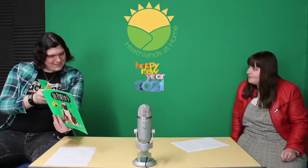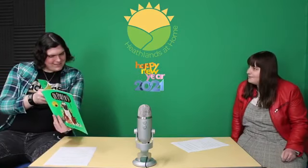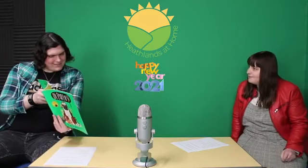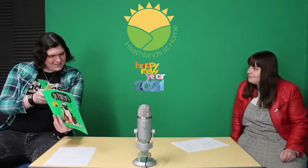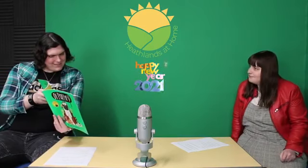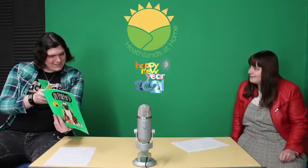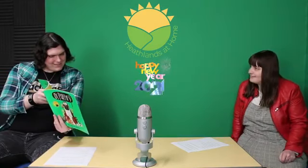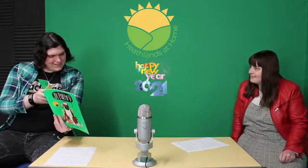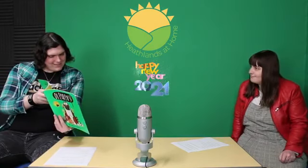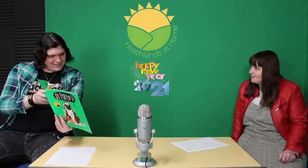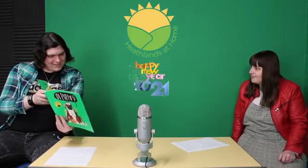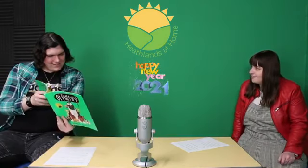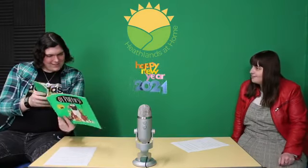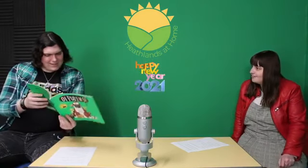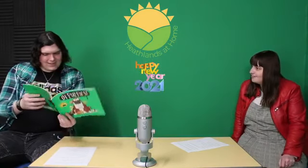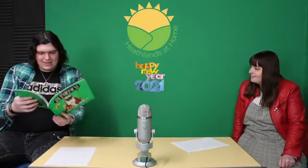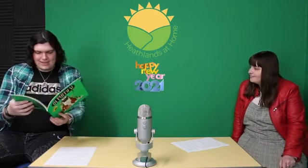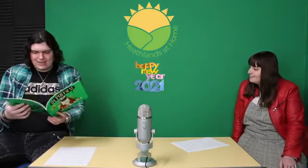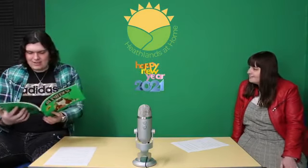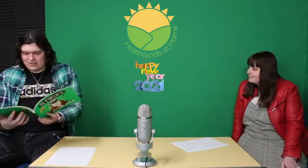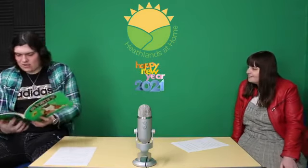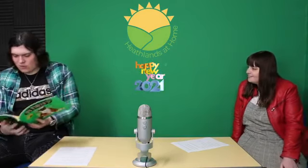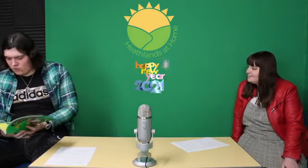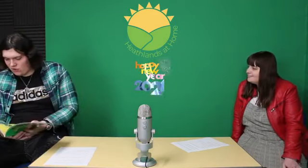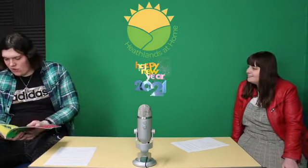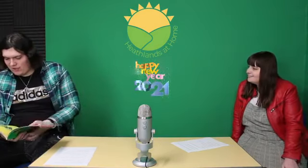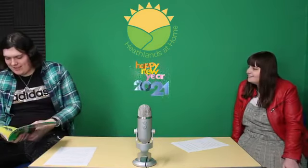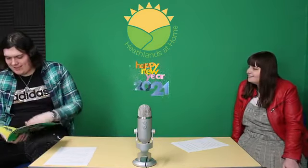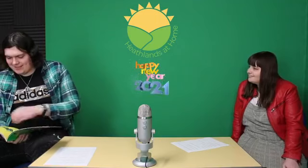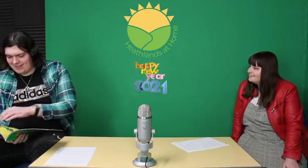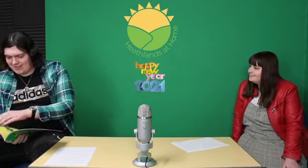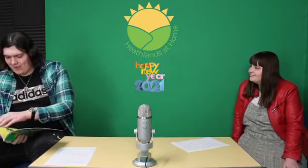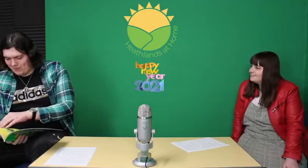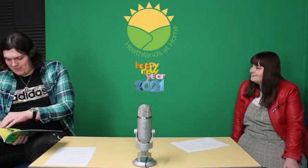swimming trunk, said the frog. She's called Lolly, said the dog.